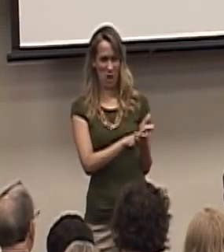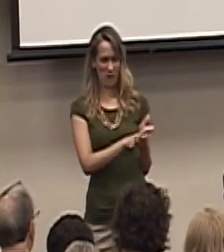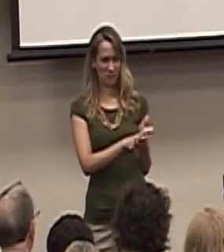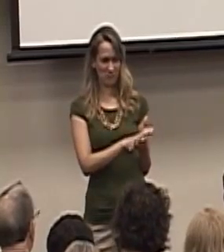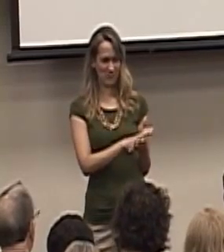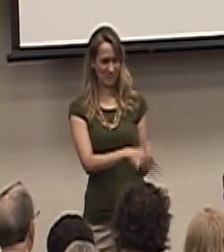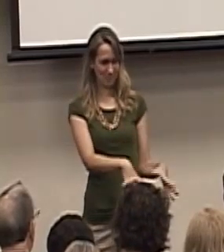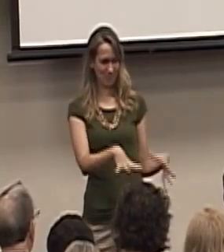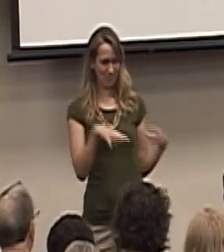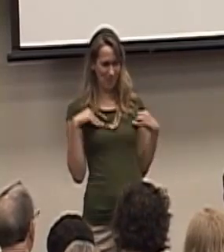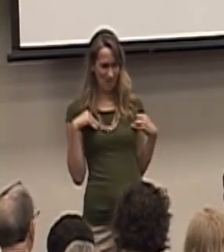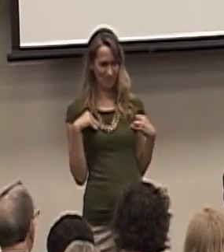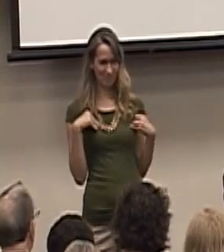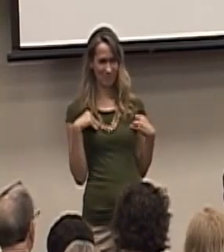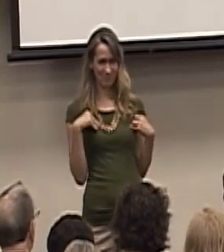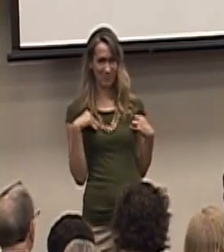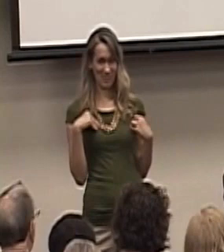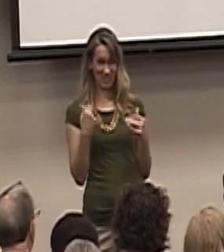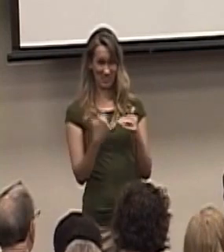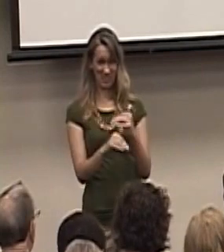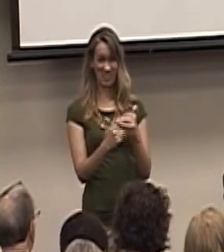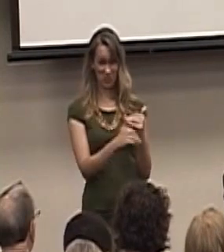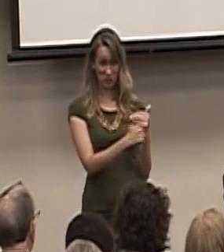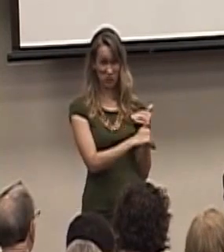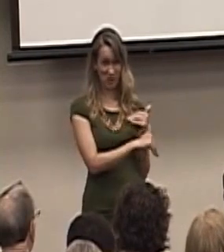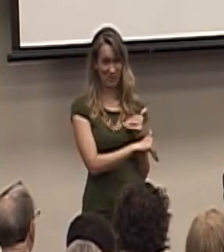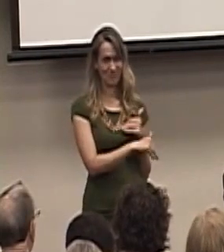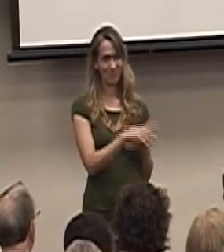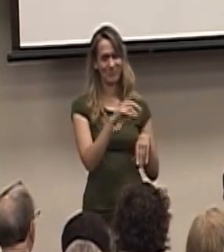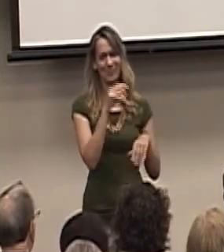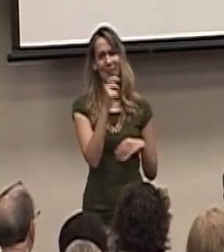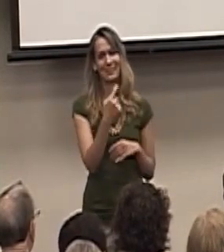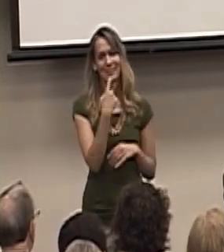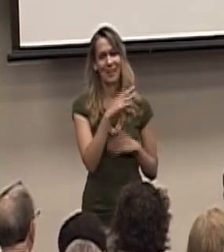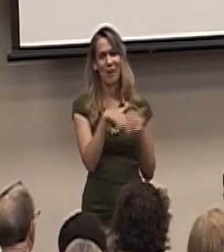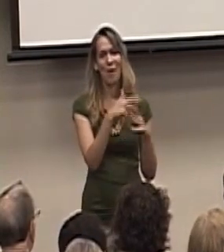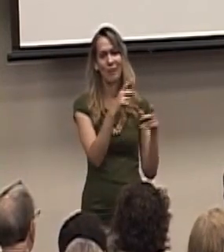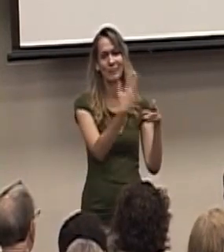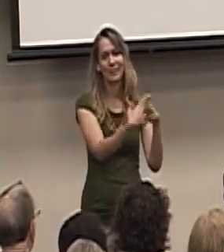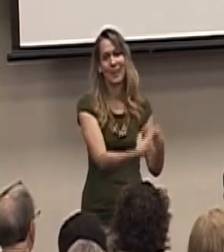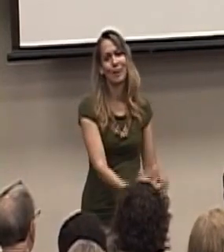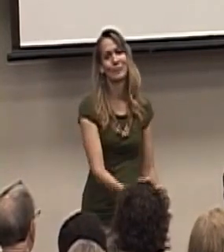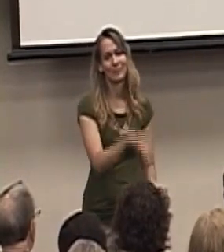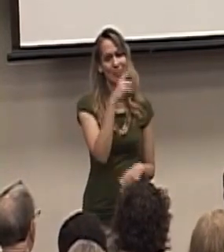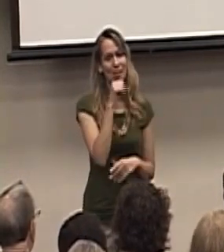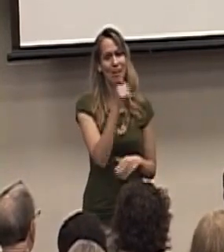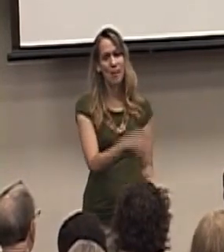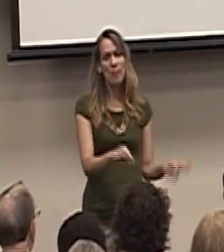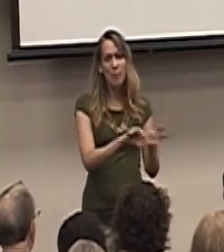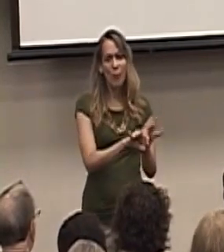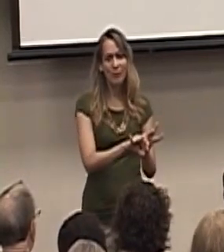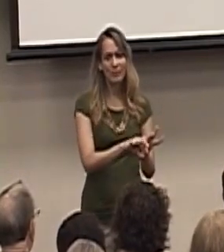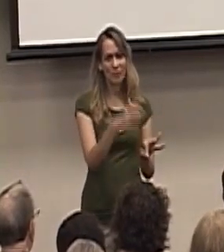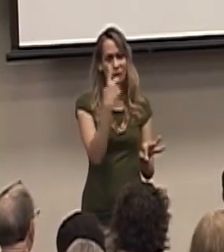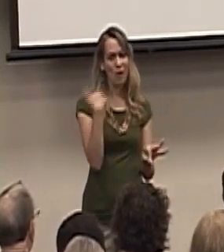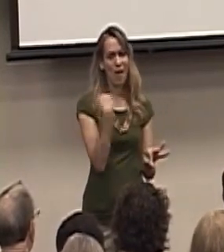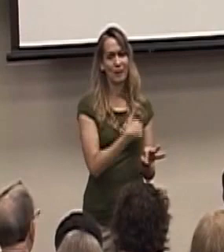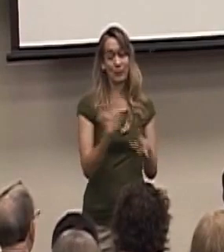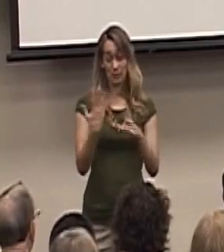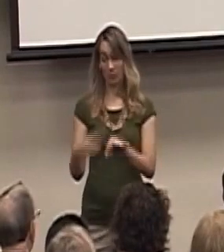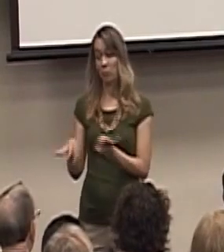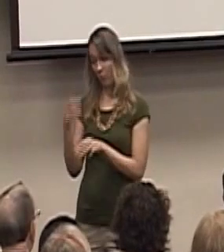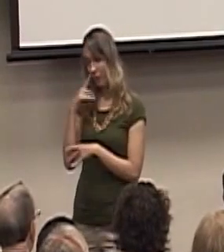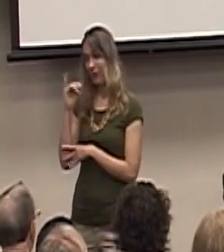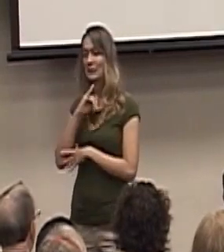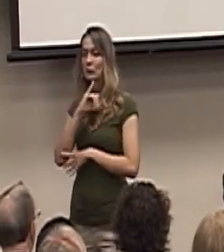And he has children with her. We won't pronounce all of the names of those children. They're not important for us this morning. They're important for Israel. And